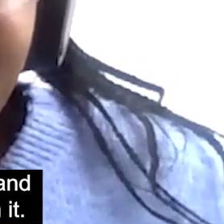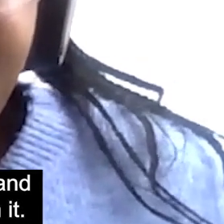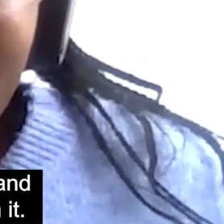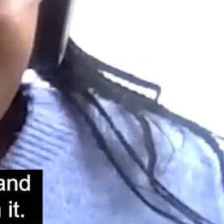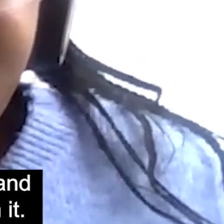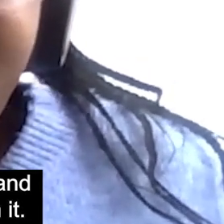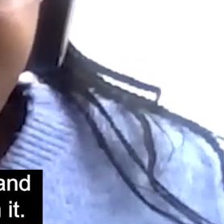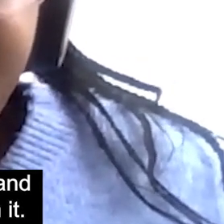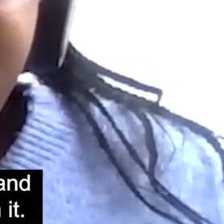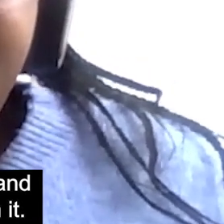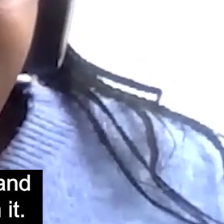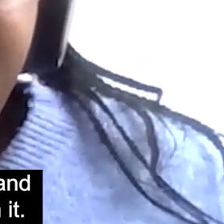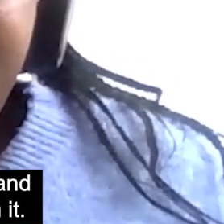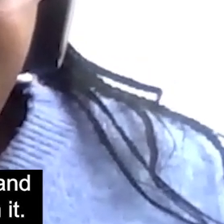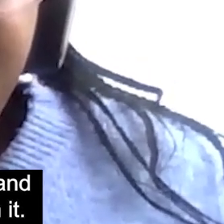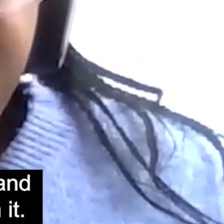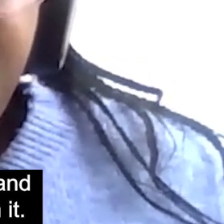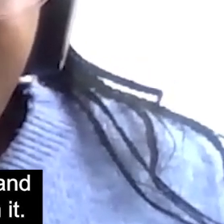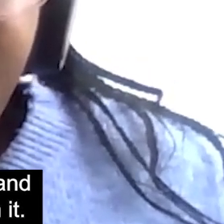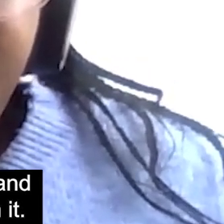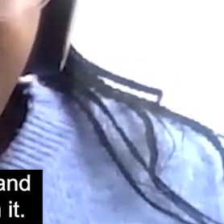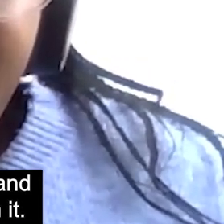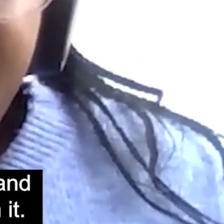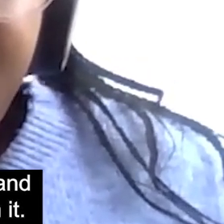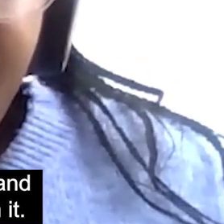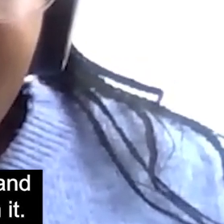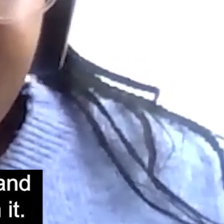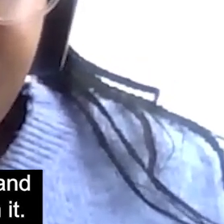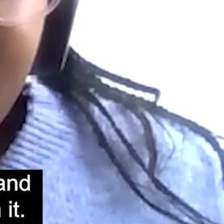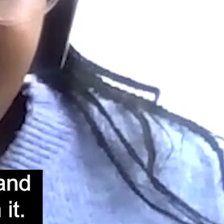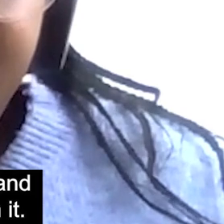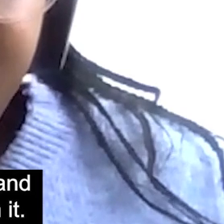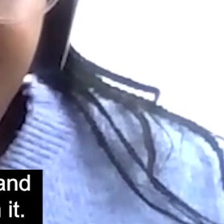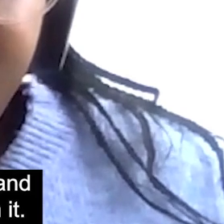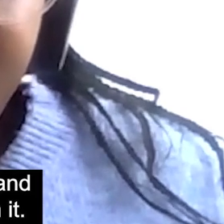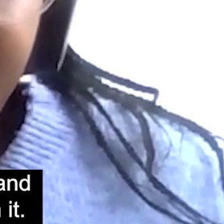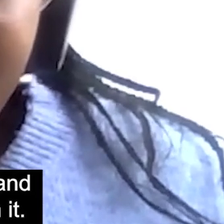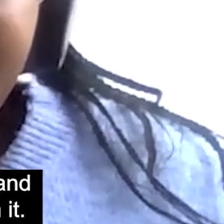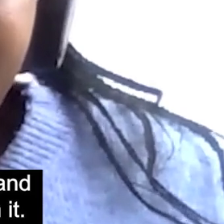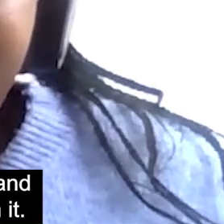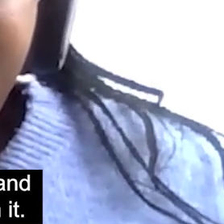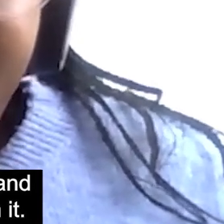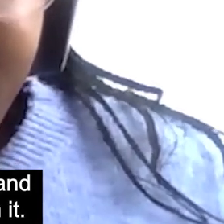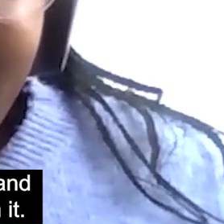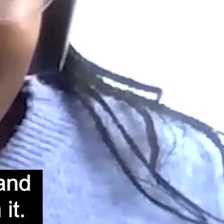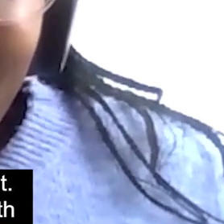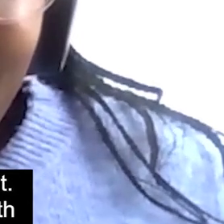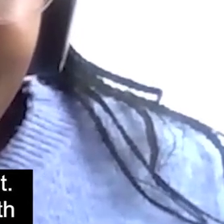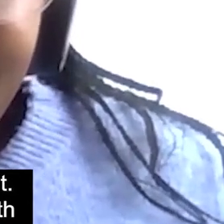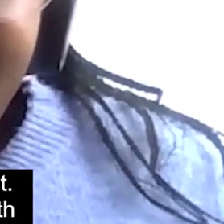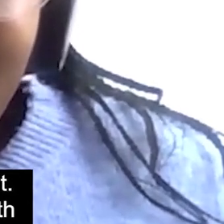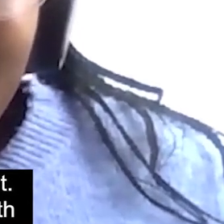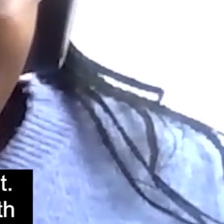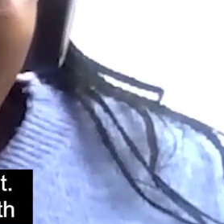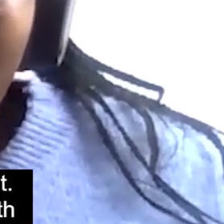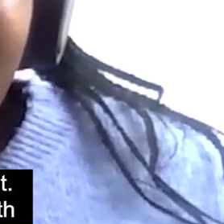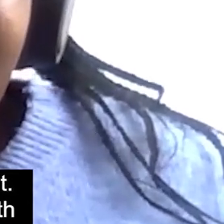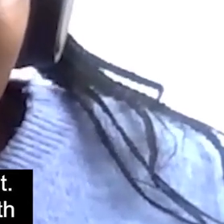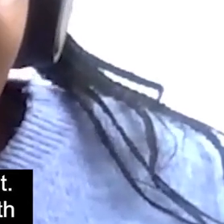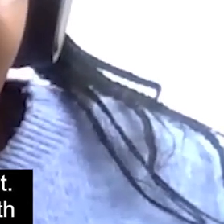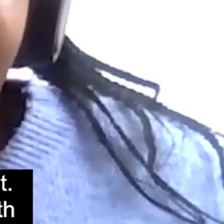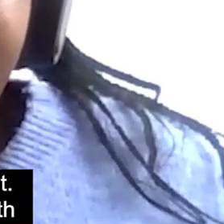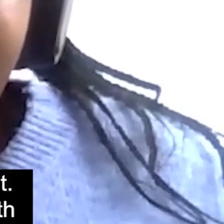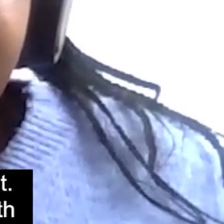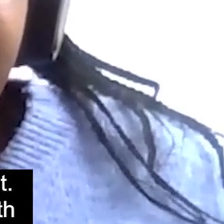back when I was tired and kids would whiz and push me around on it. I felt free and part